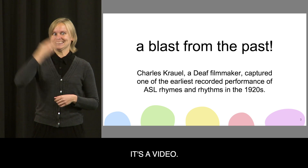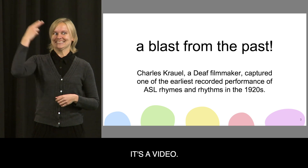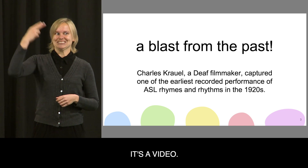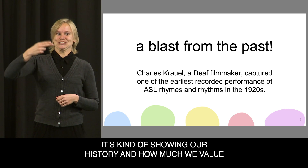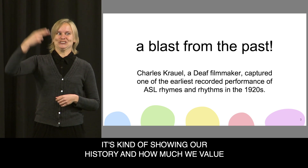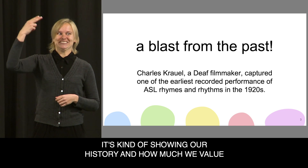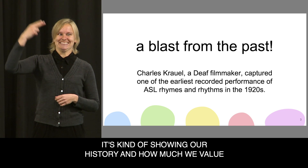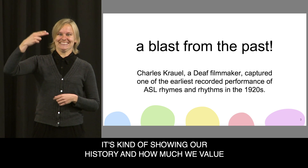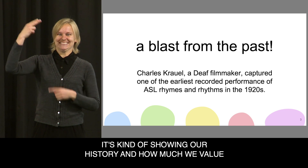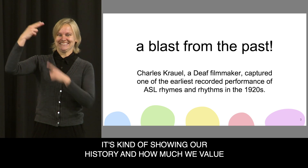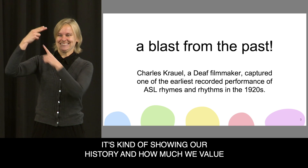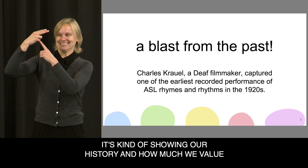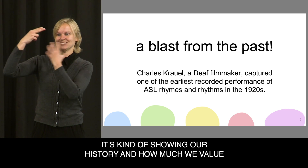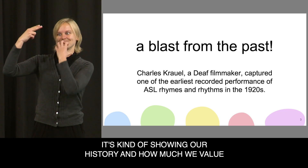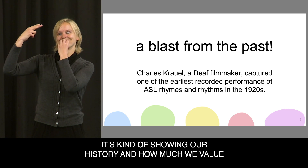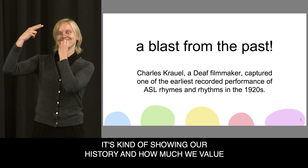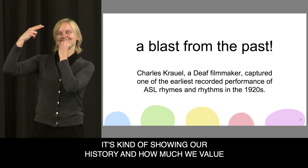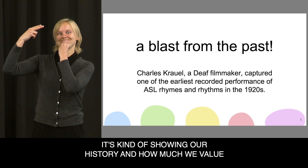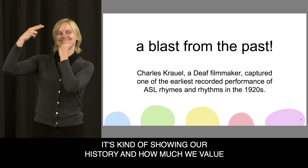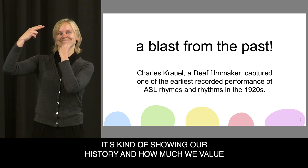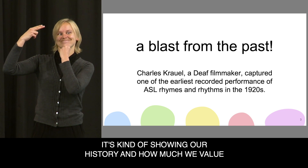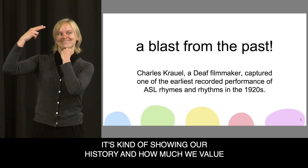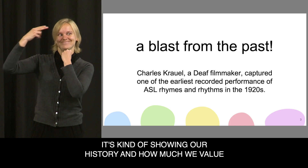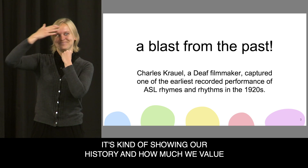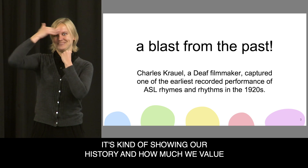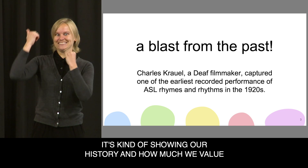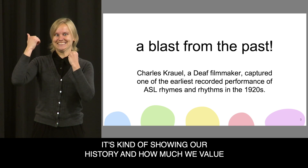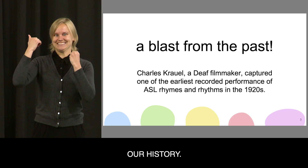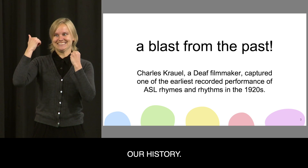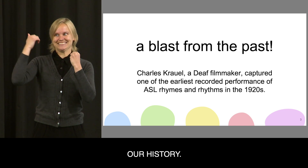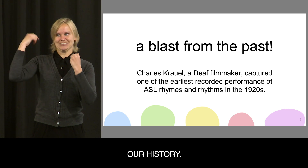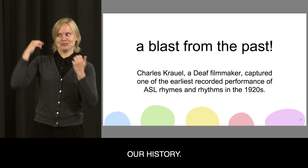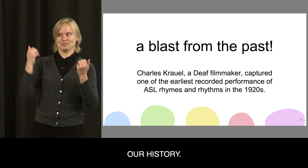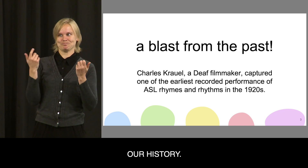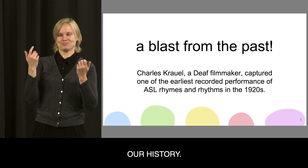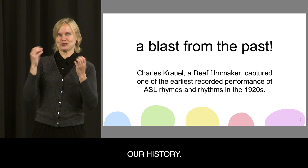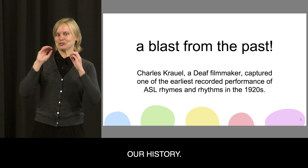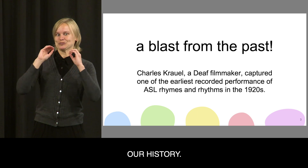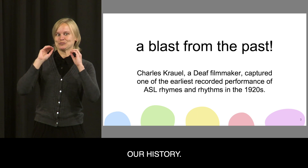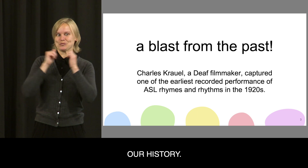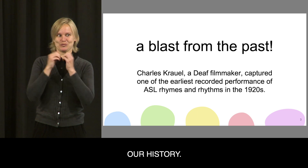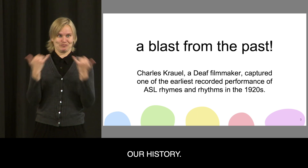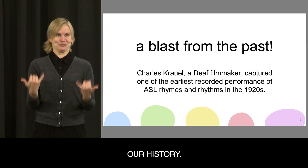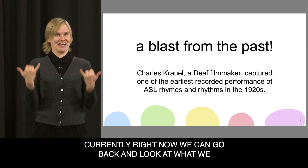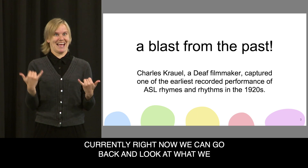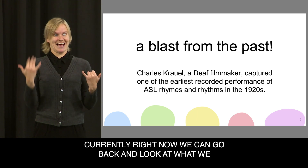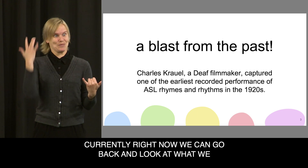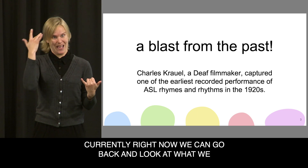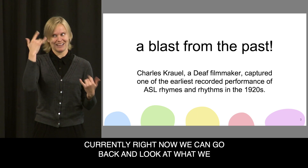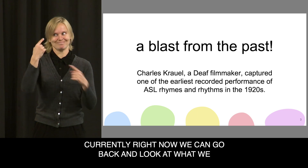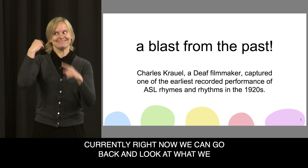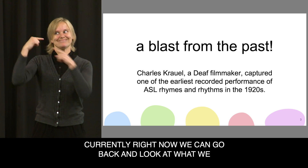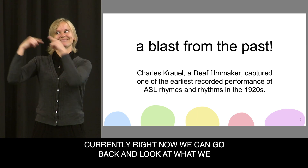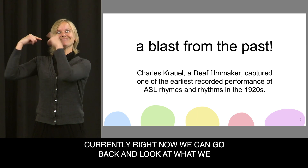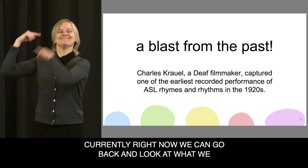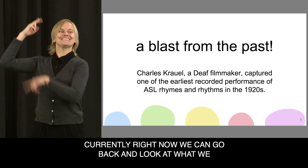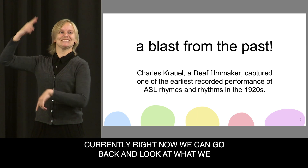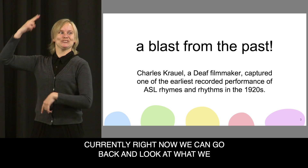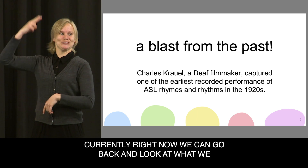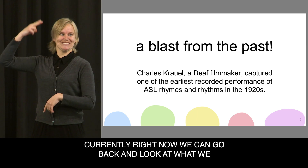You remember, it's kind of showing our history and how much we value our history. Currently, right now, we can go